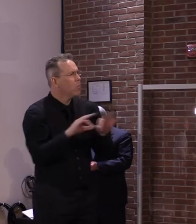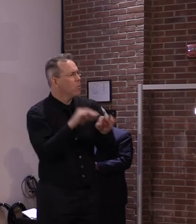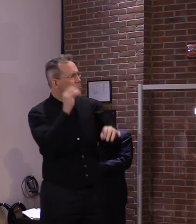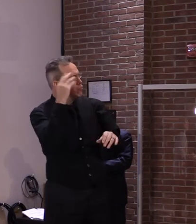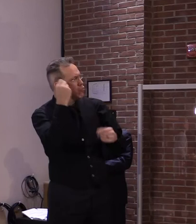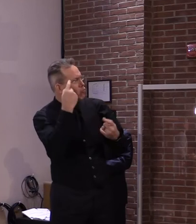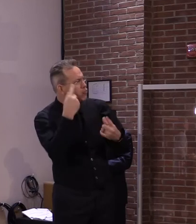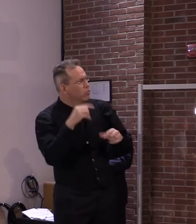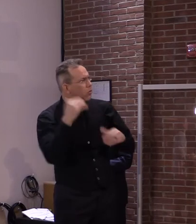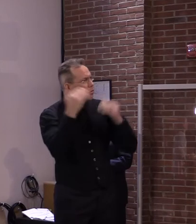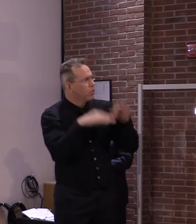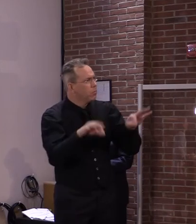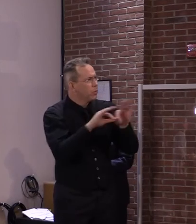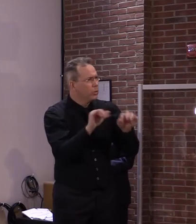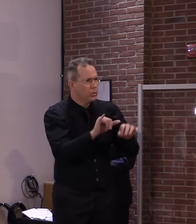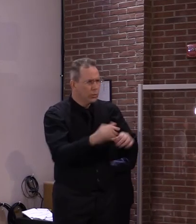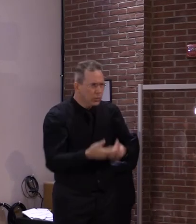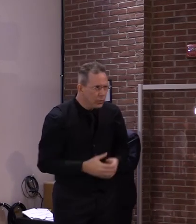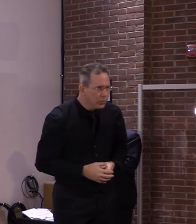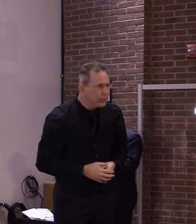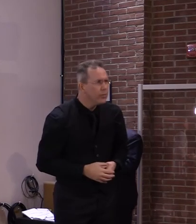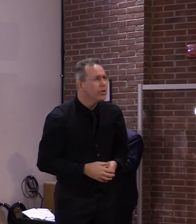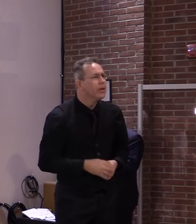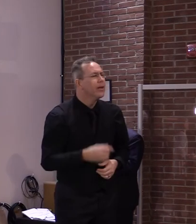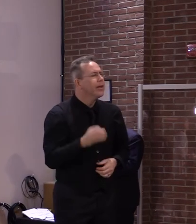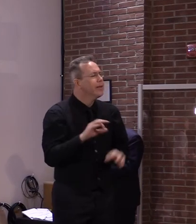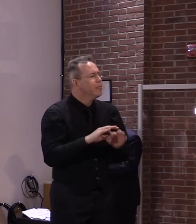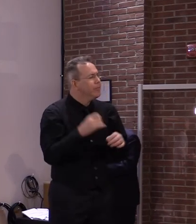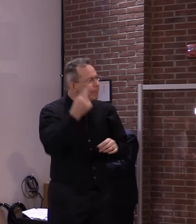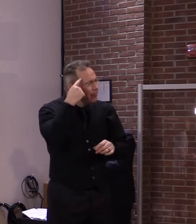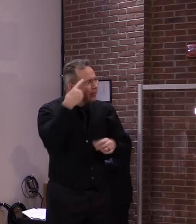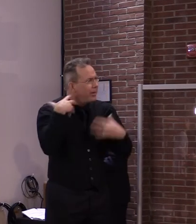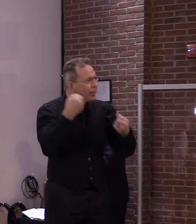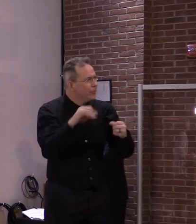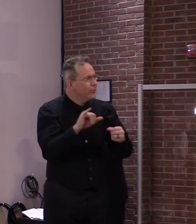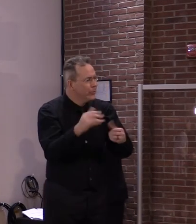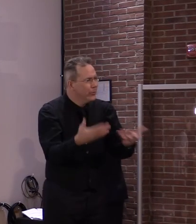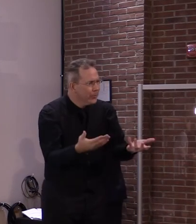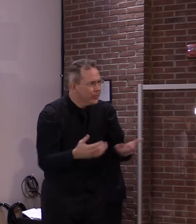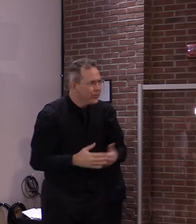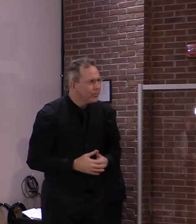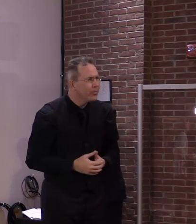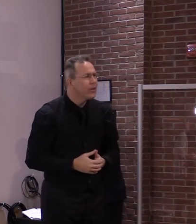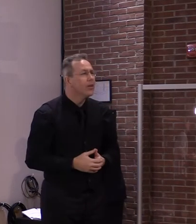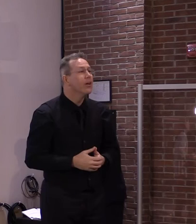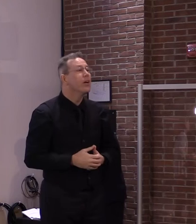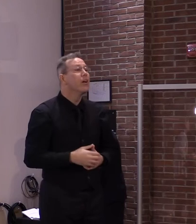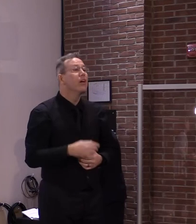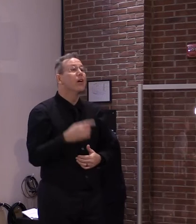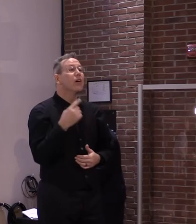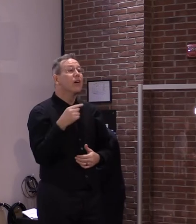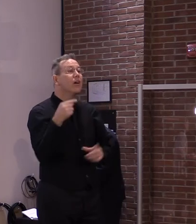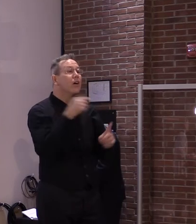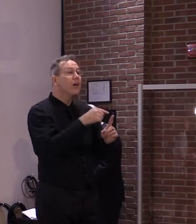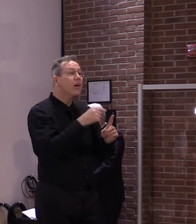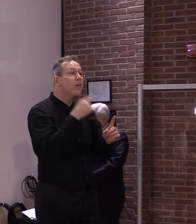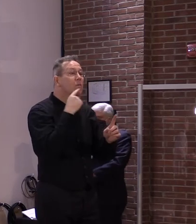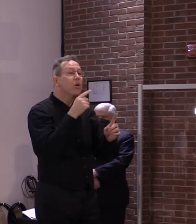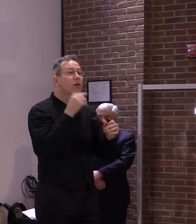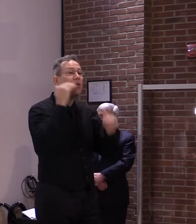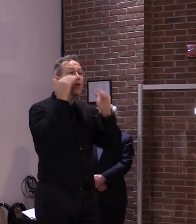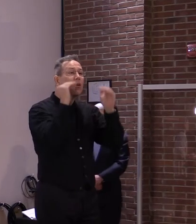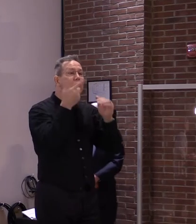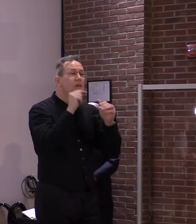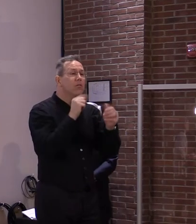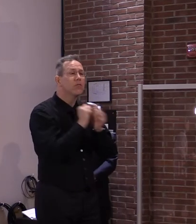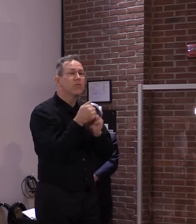in terms of adults in in more competitive sports this this is the probably the next step we're going to be looking at but this is as the